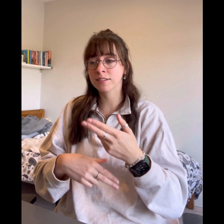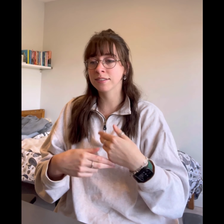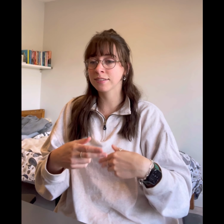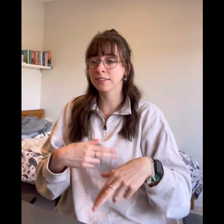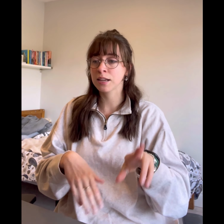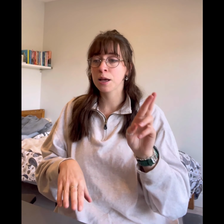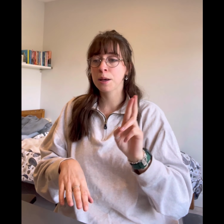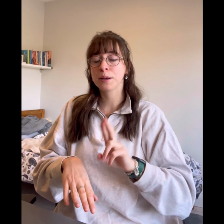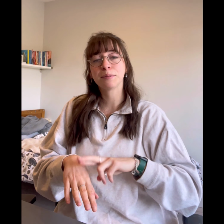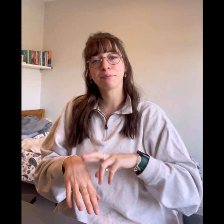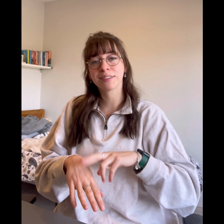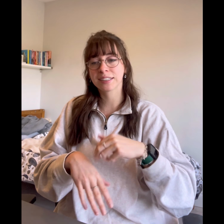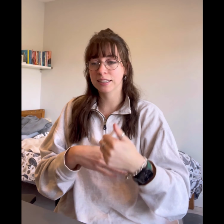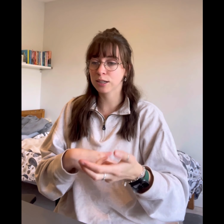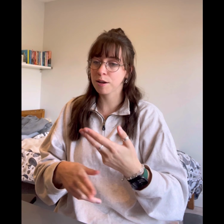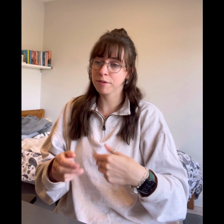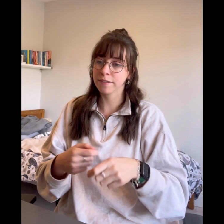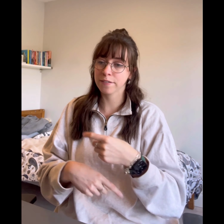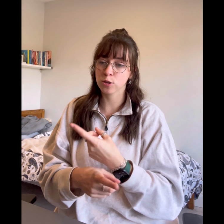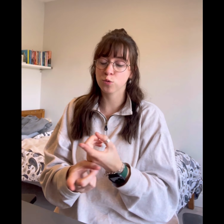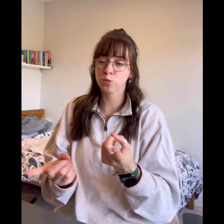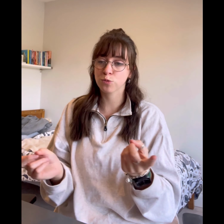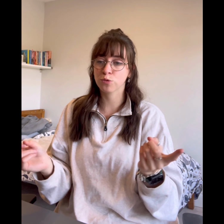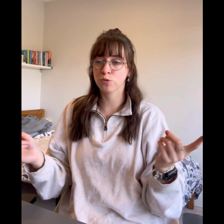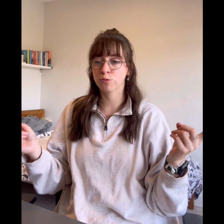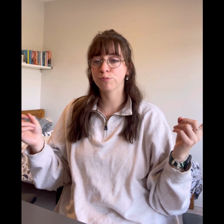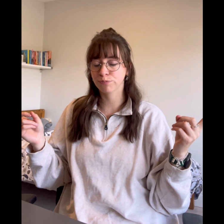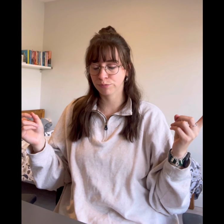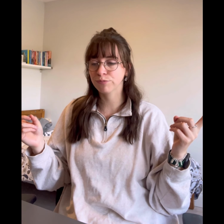coming, better days are coming for you.